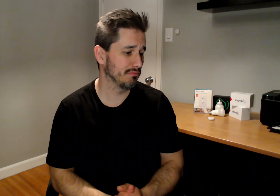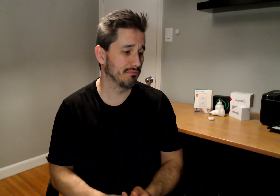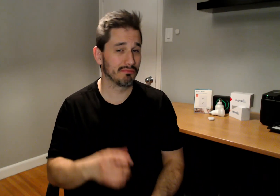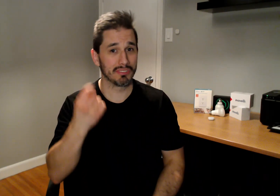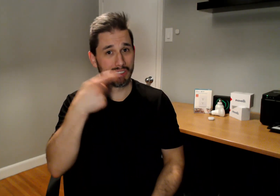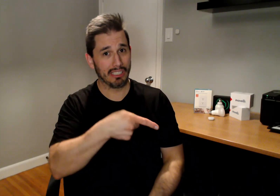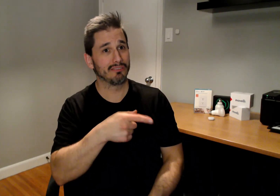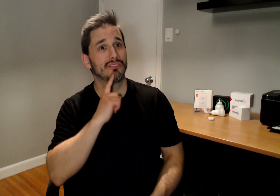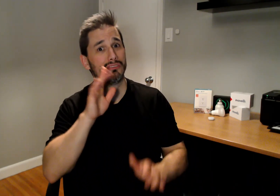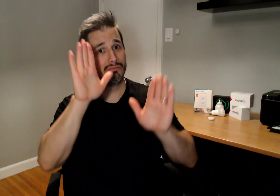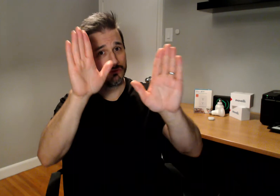discretion.